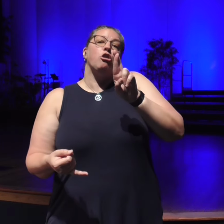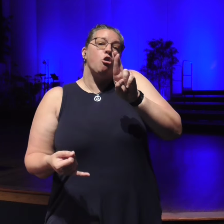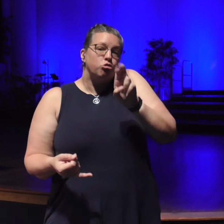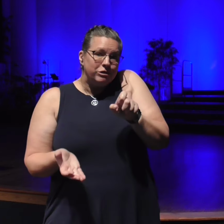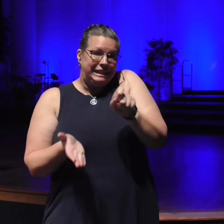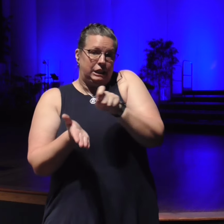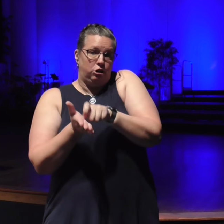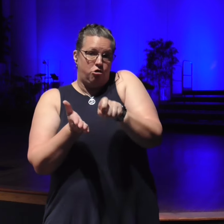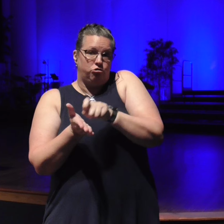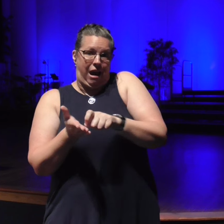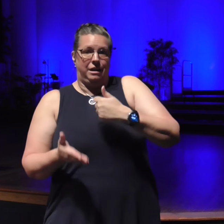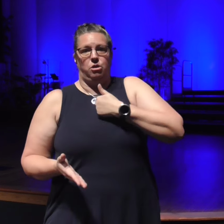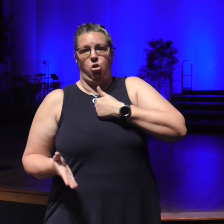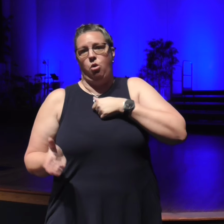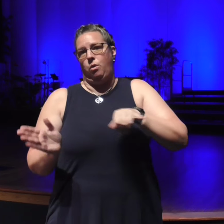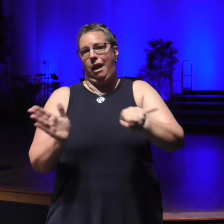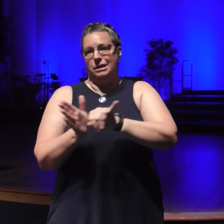identity.